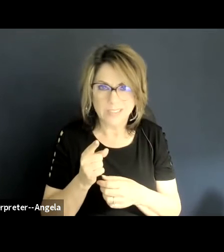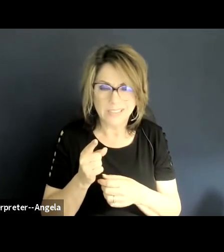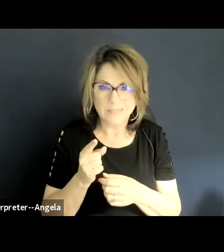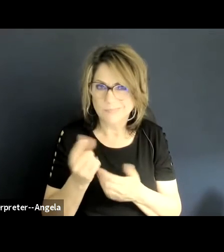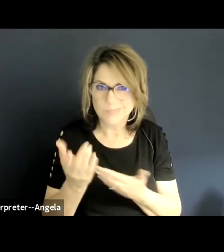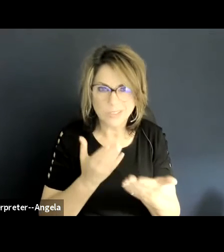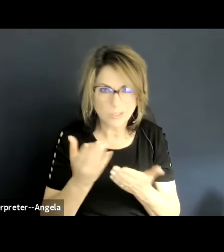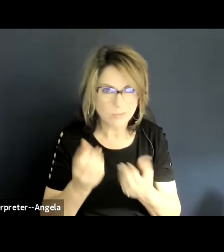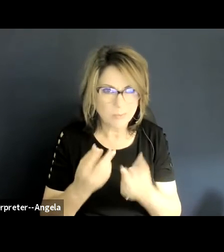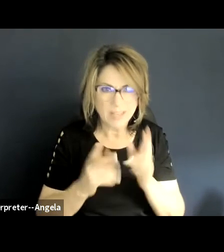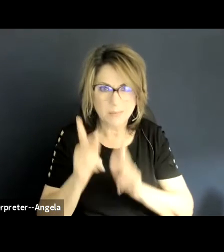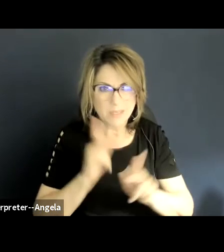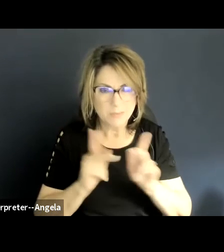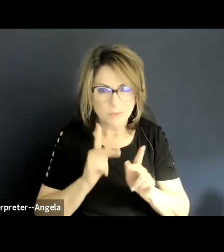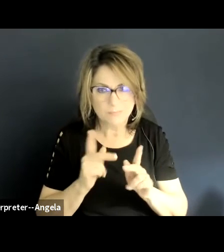all.